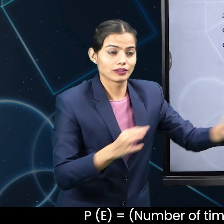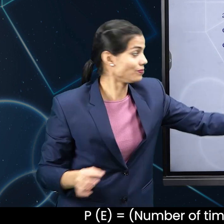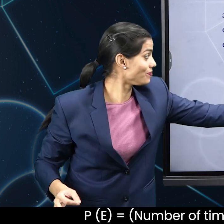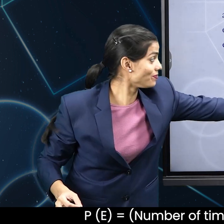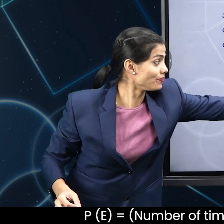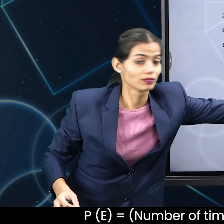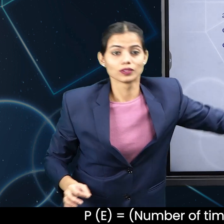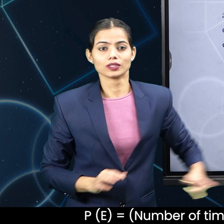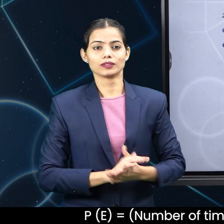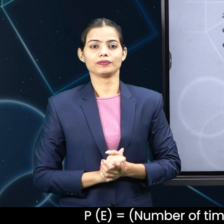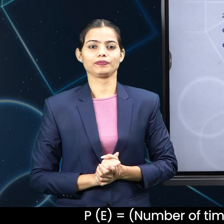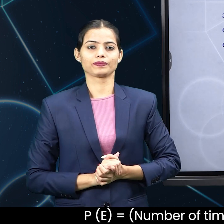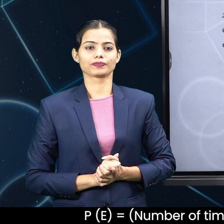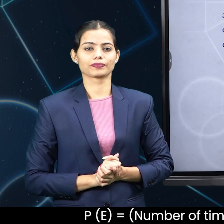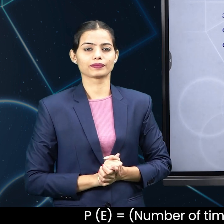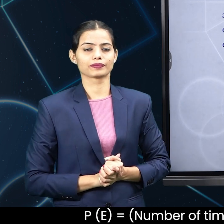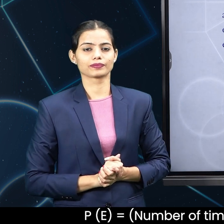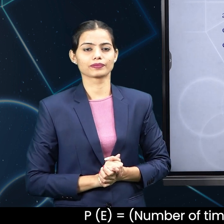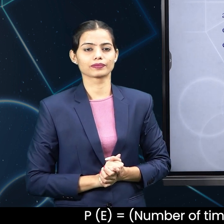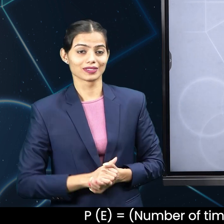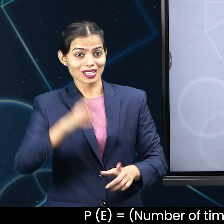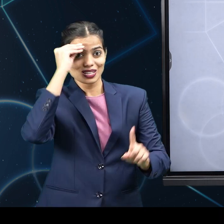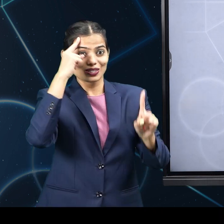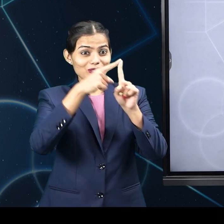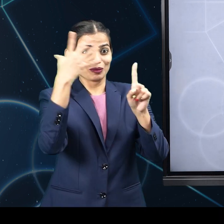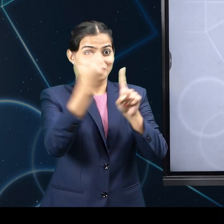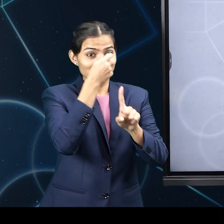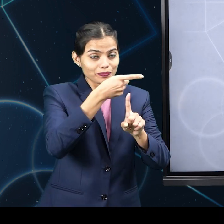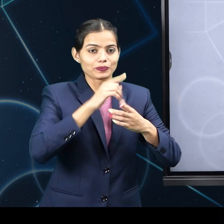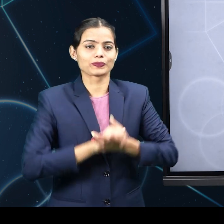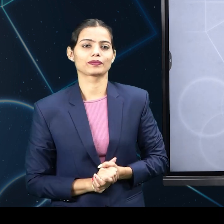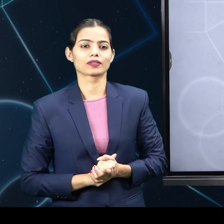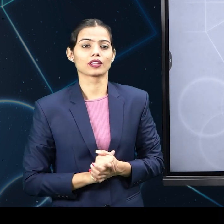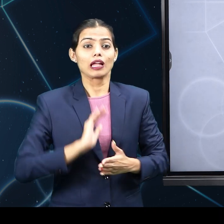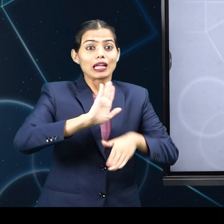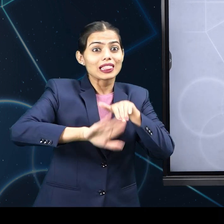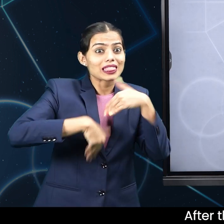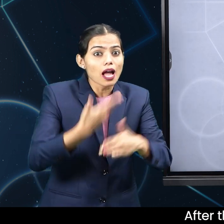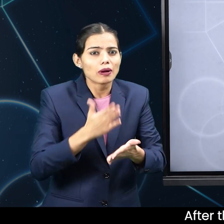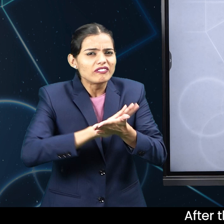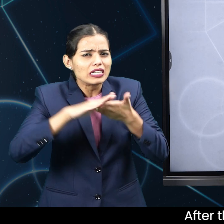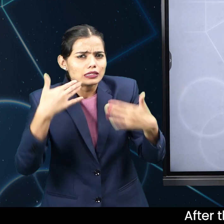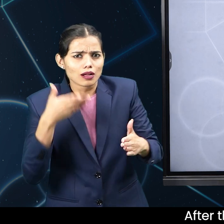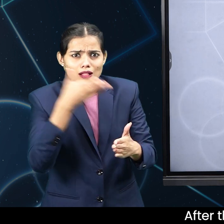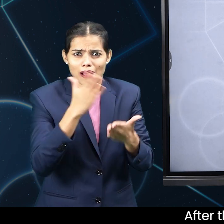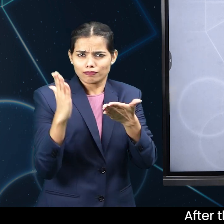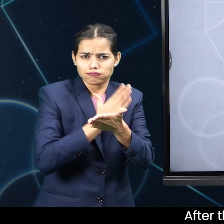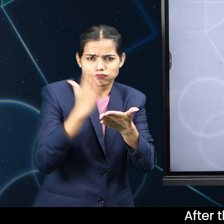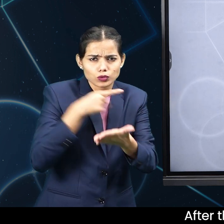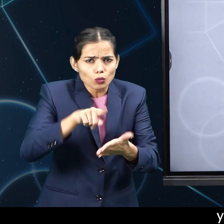by total number of trials. Learning outcomes. After the completion of this lesson, you